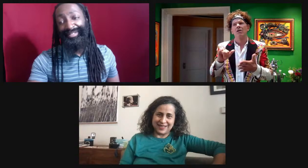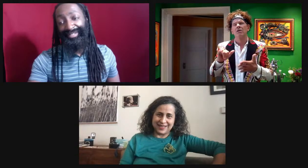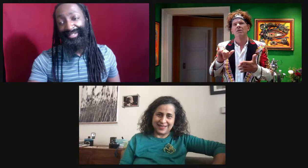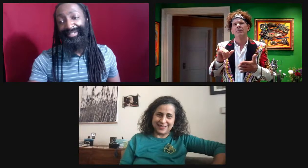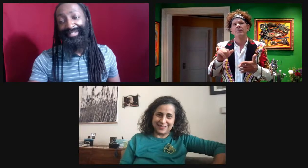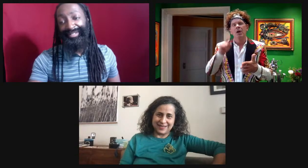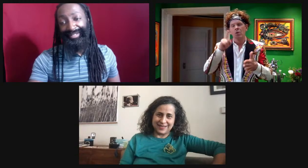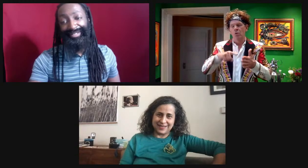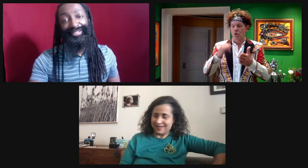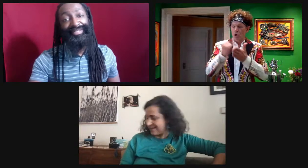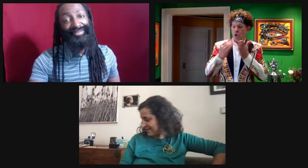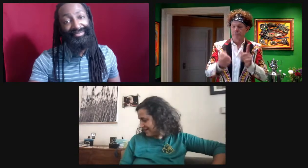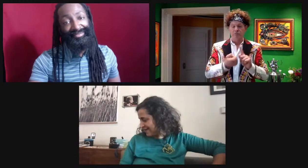John?